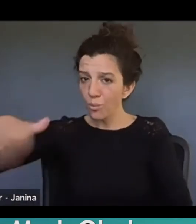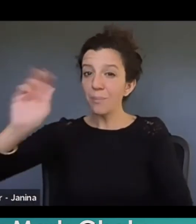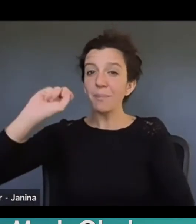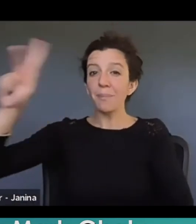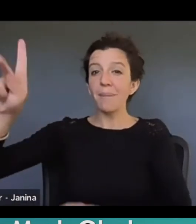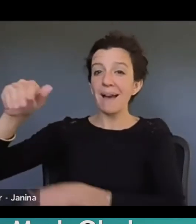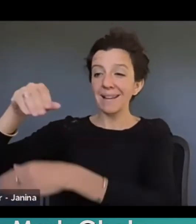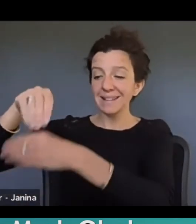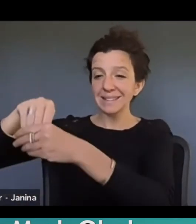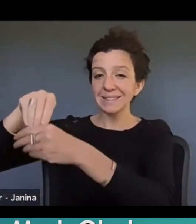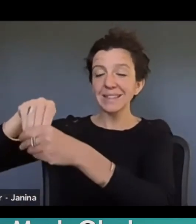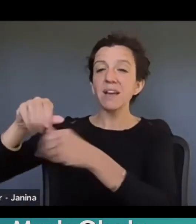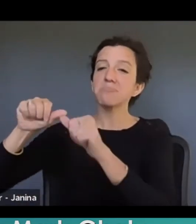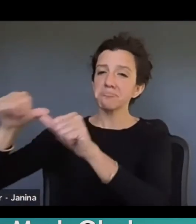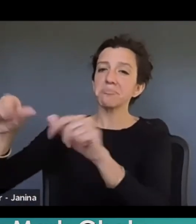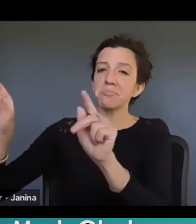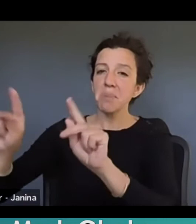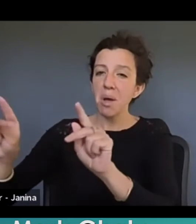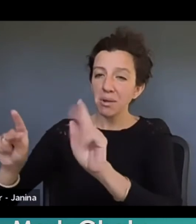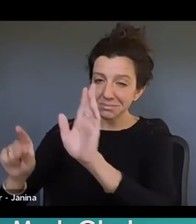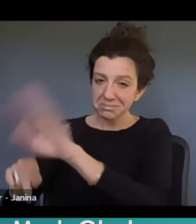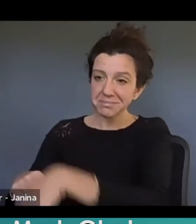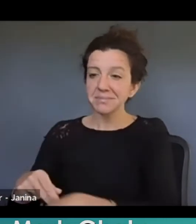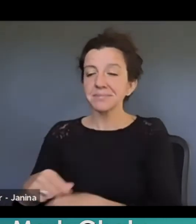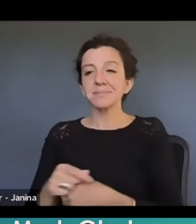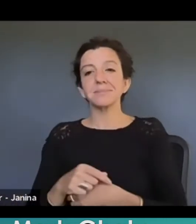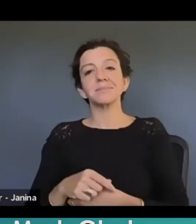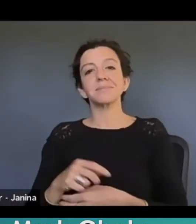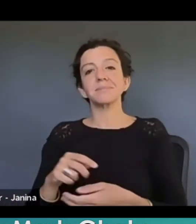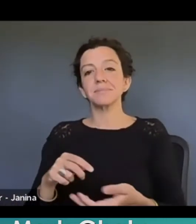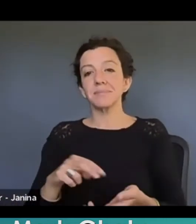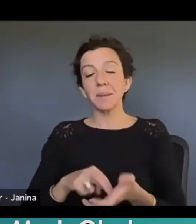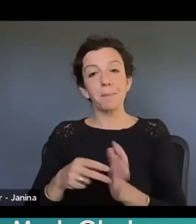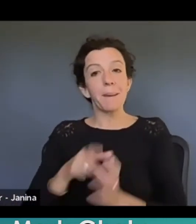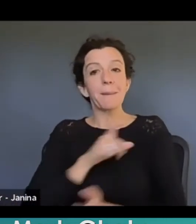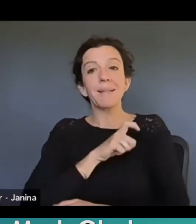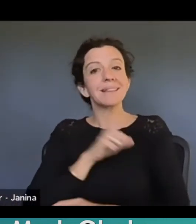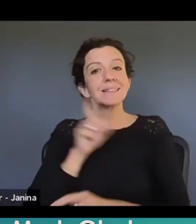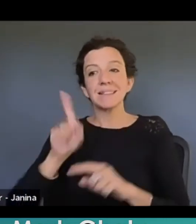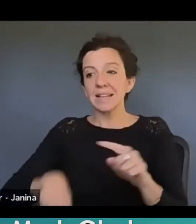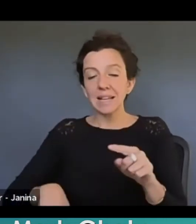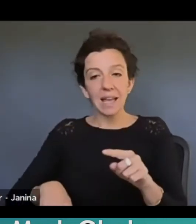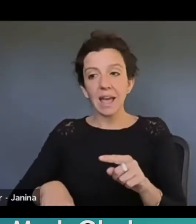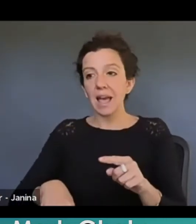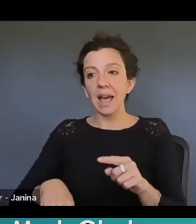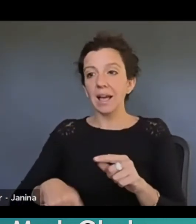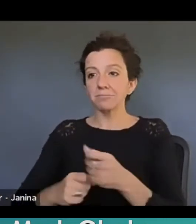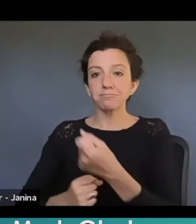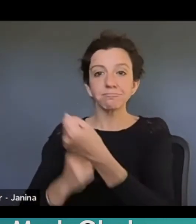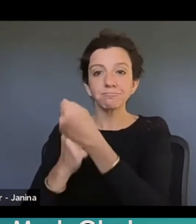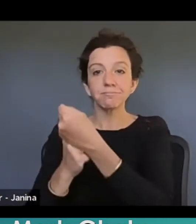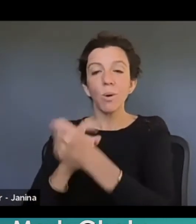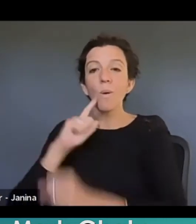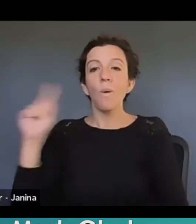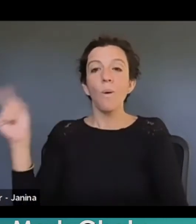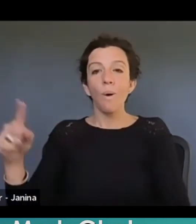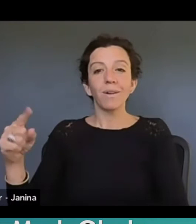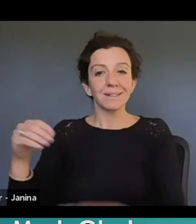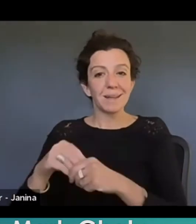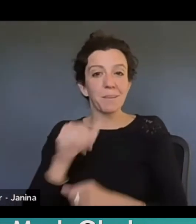and let the party go on, saying that they cannot enforce health officer orders in a private